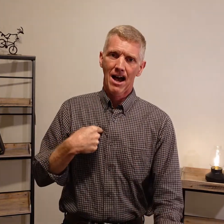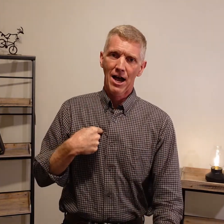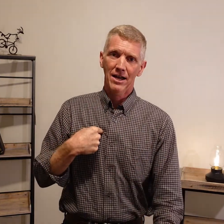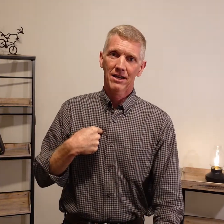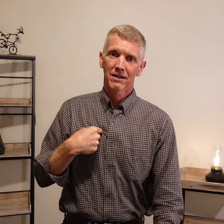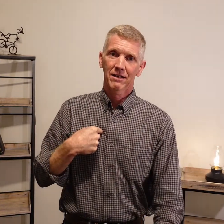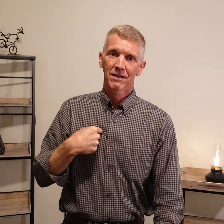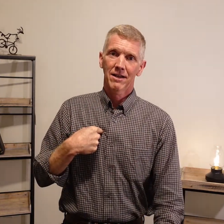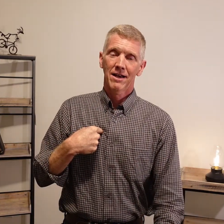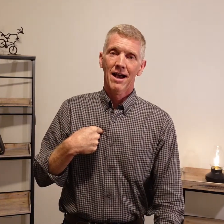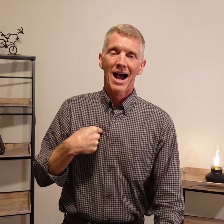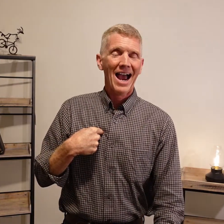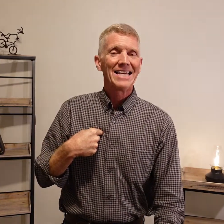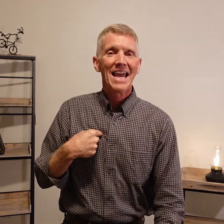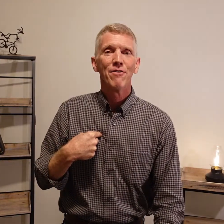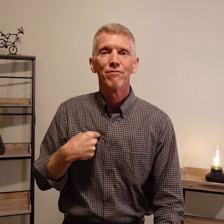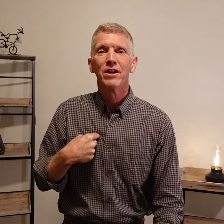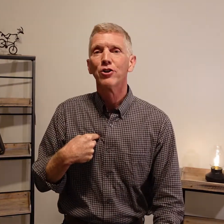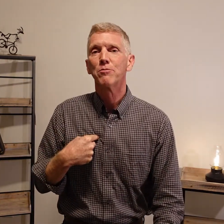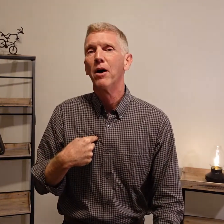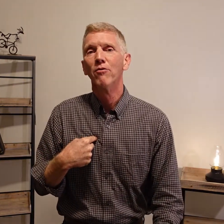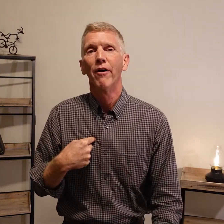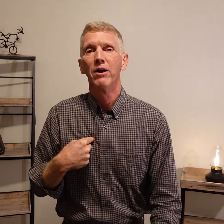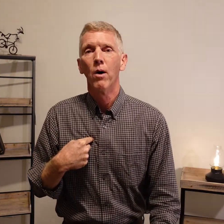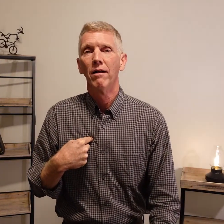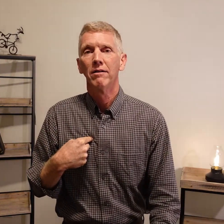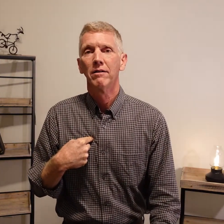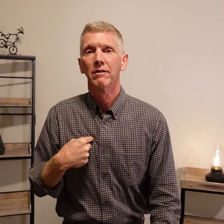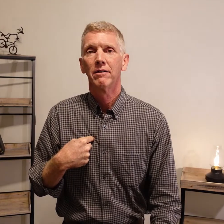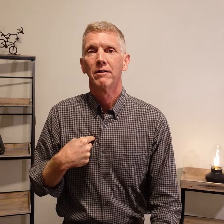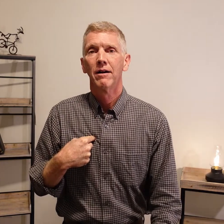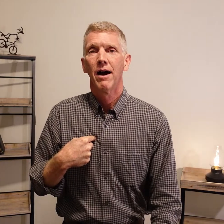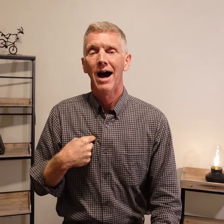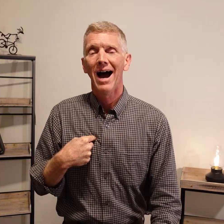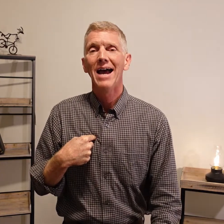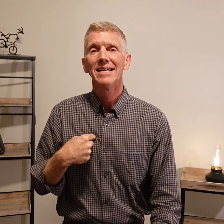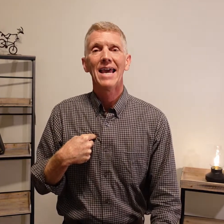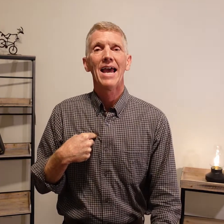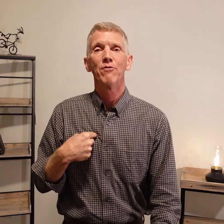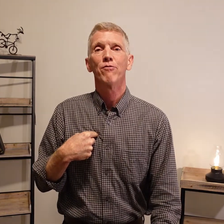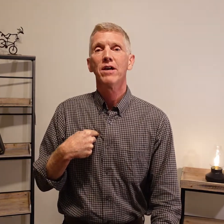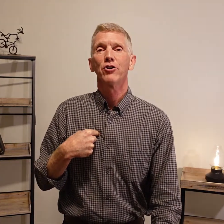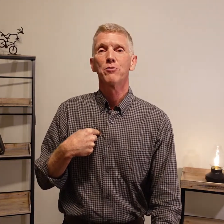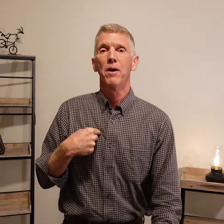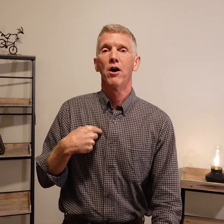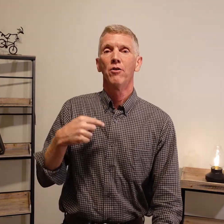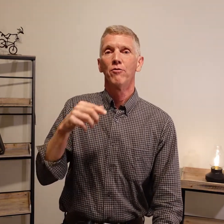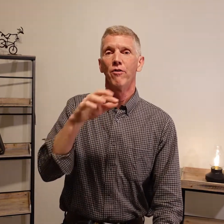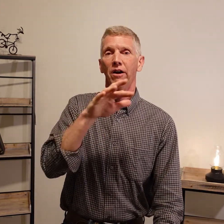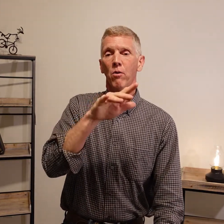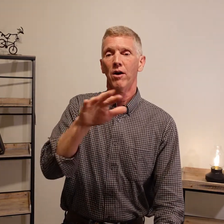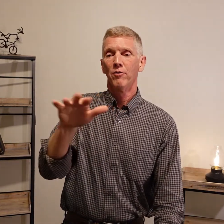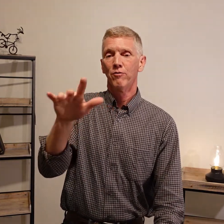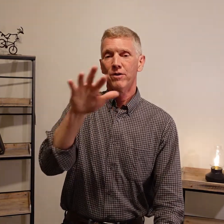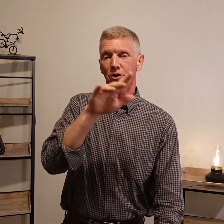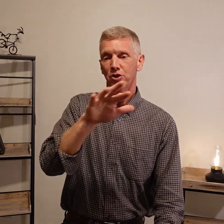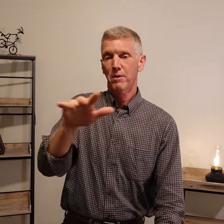I can't finger spell very well. I can't finger spell very well. Finger